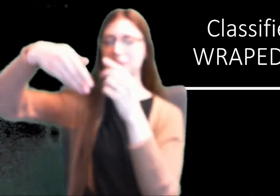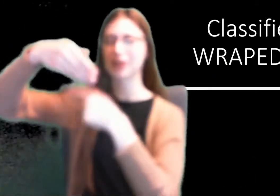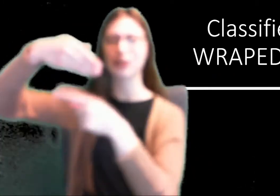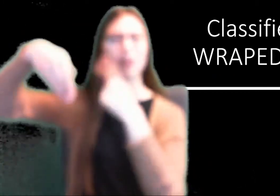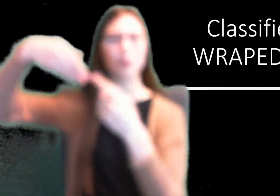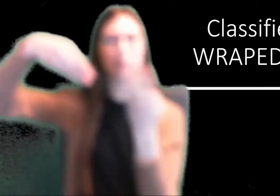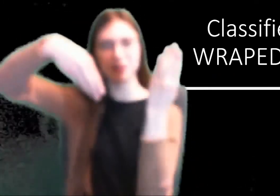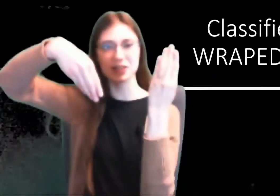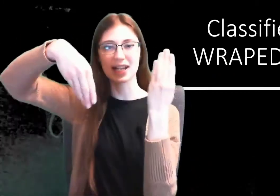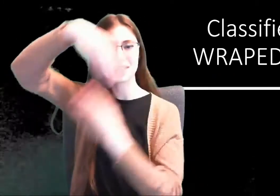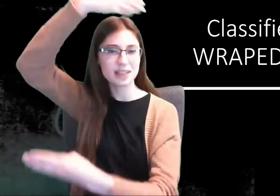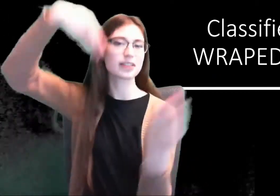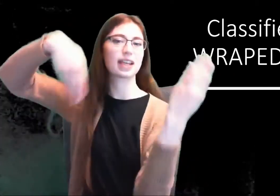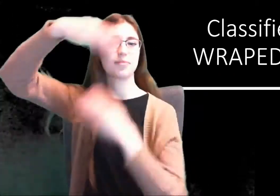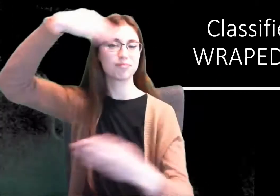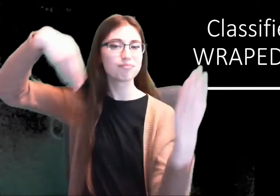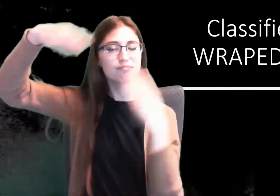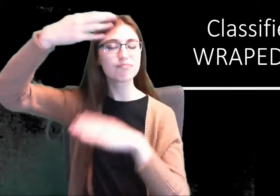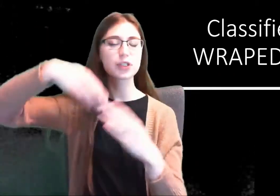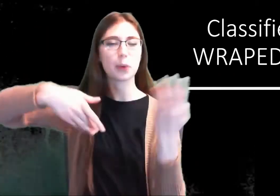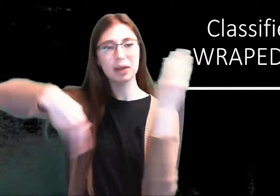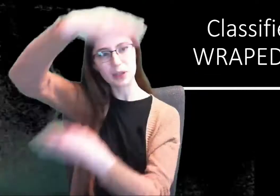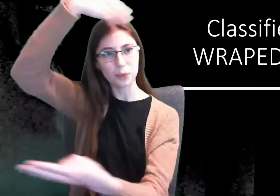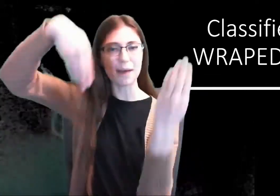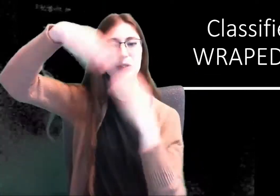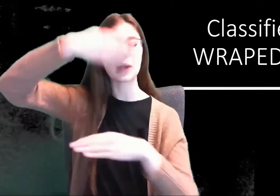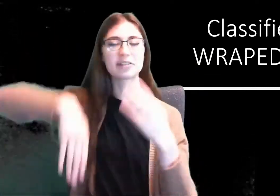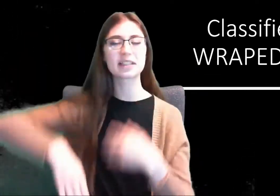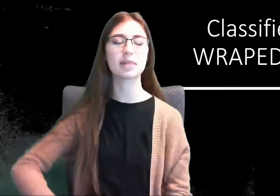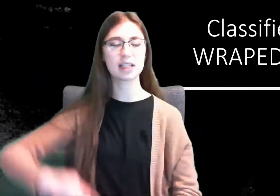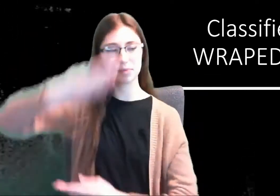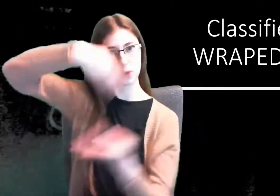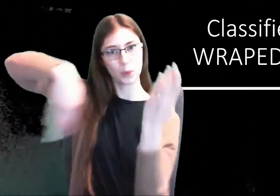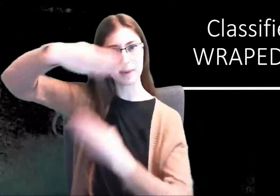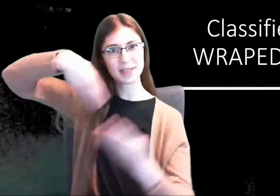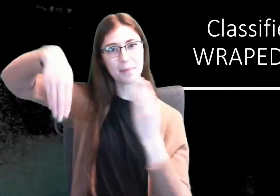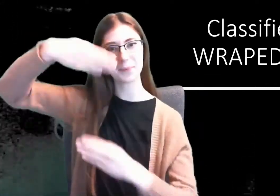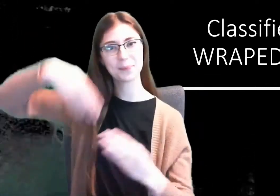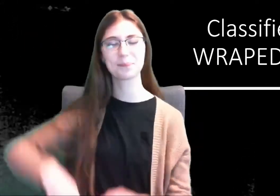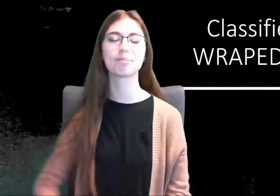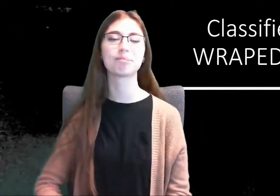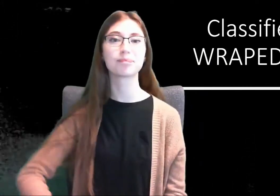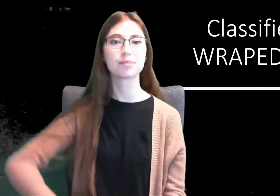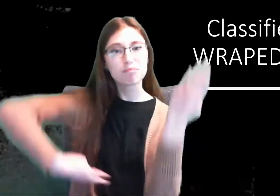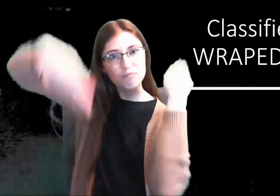a cloth wrapped around your hands and you're like showing it being wrapped around somebody, wrapped up.